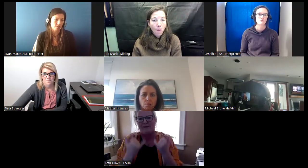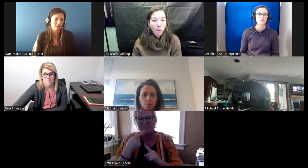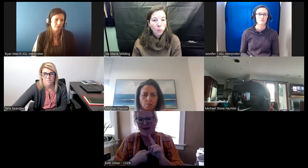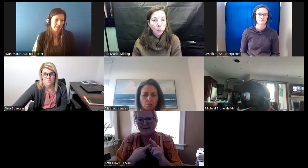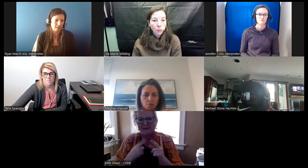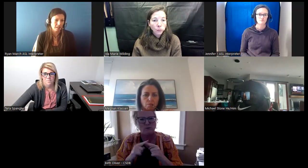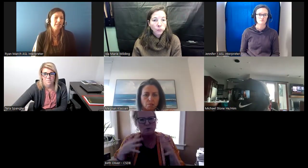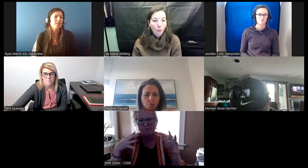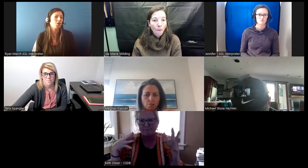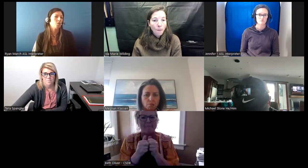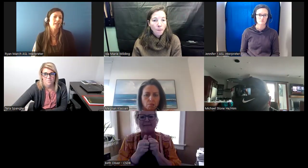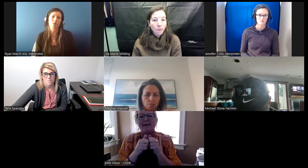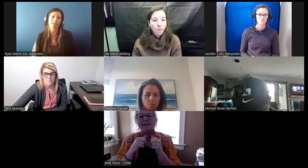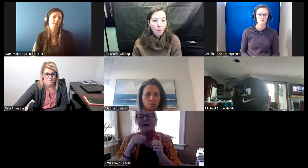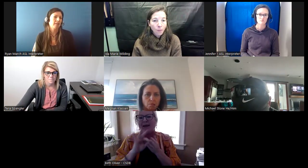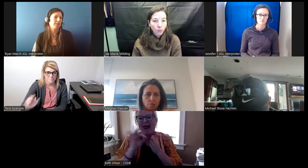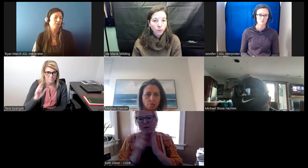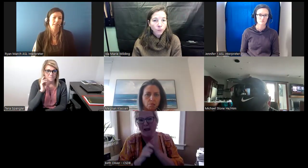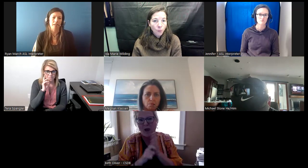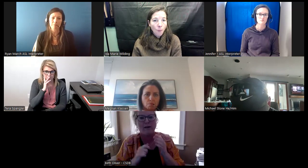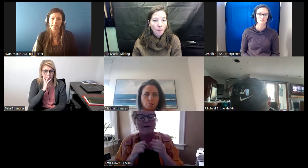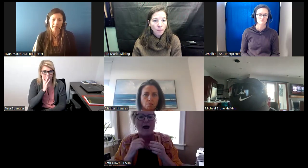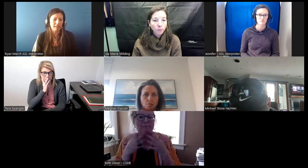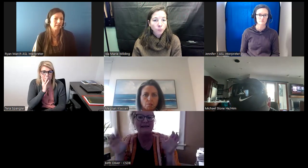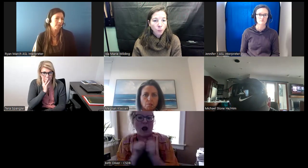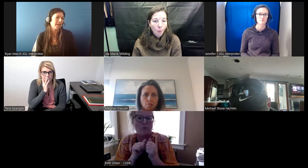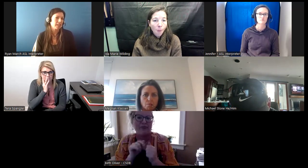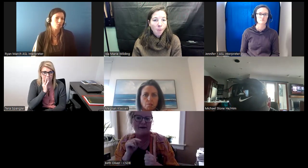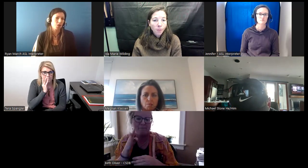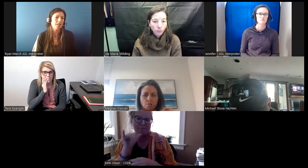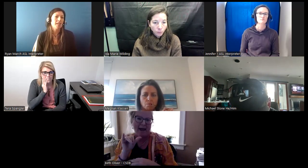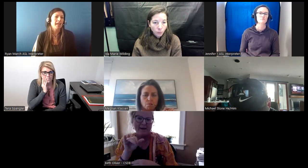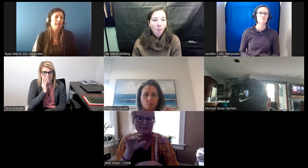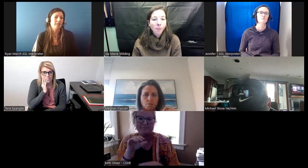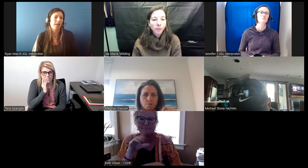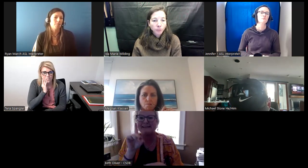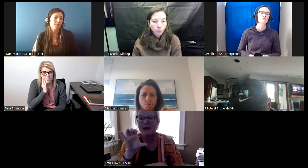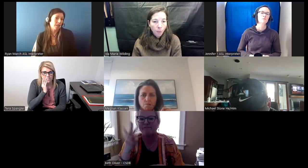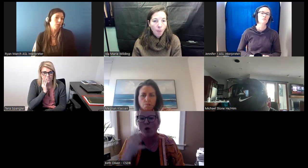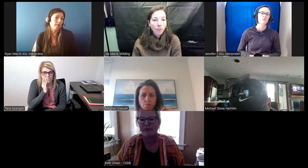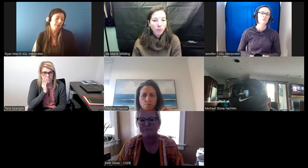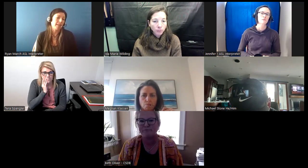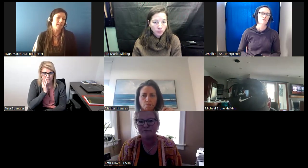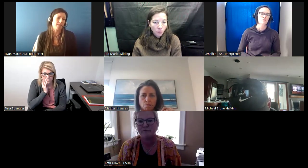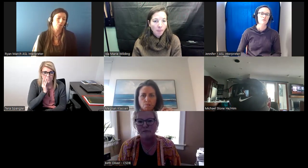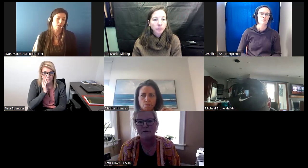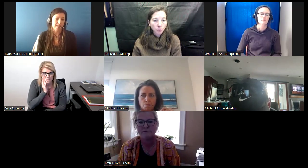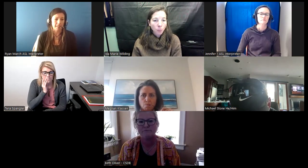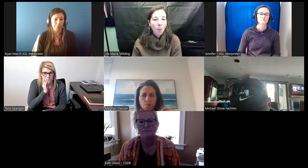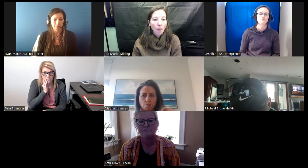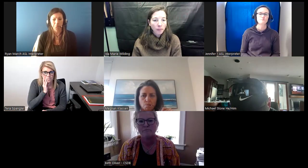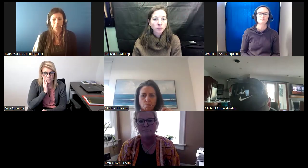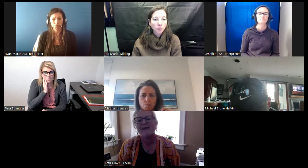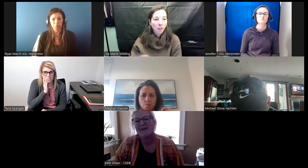on the record there. So my goal this month is to really update that manual and be done with it by that December 4th